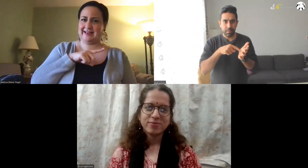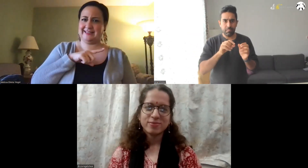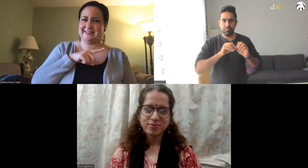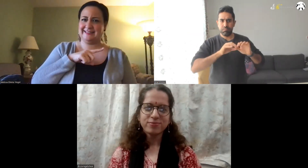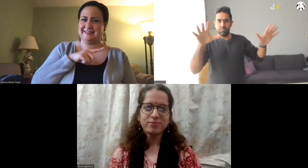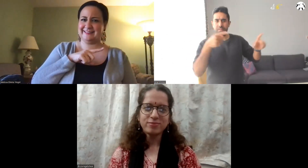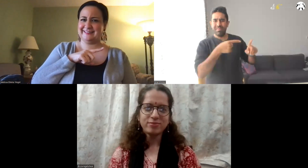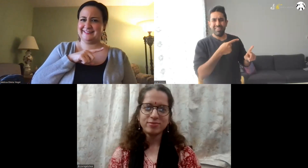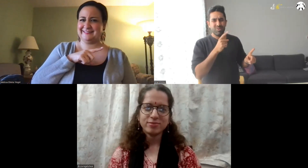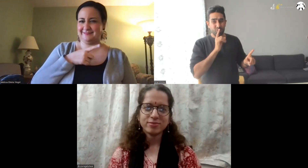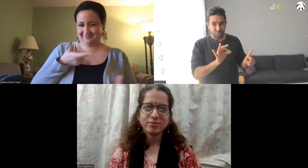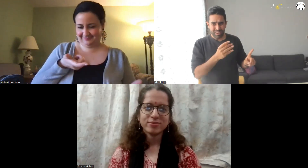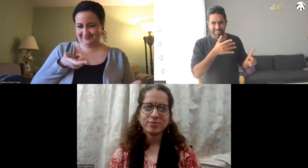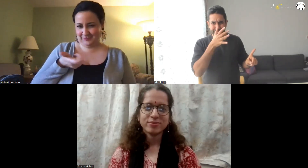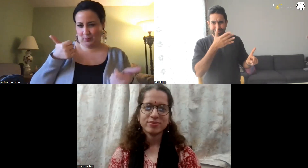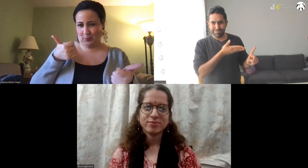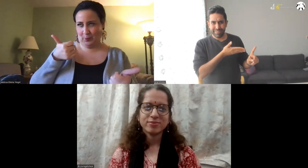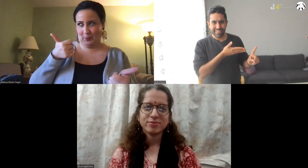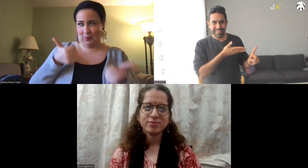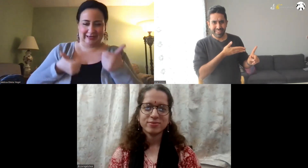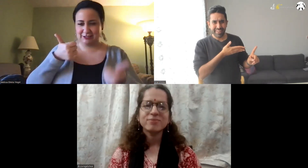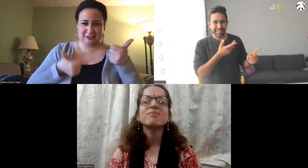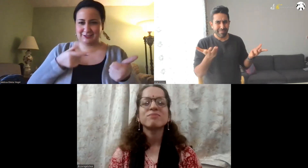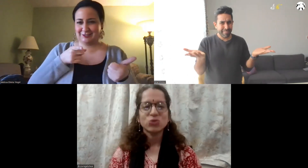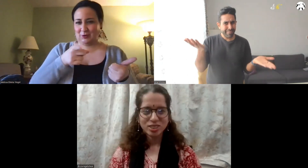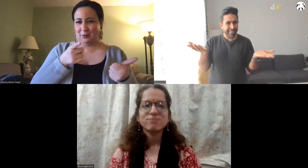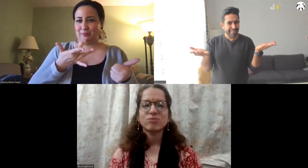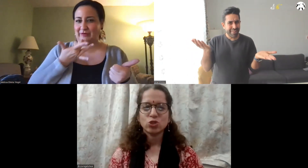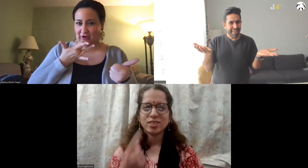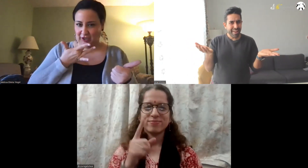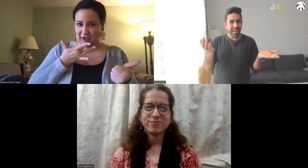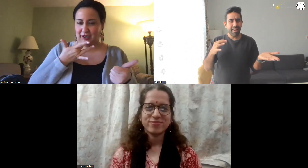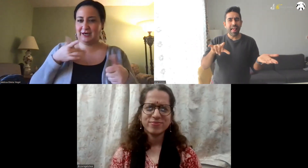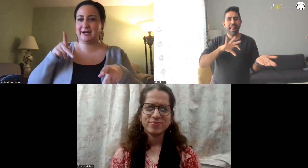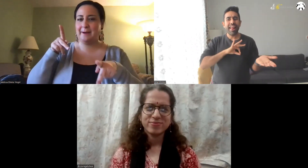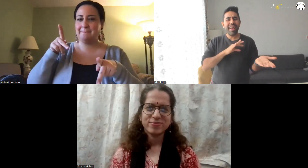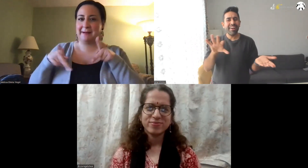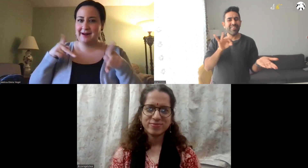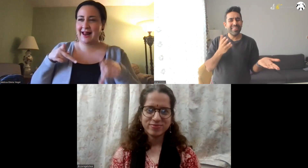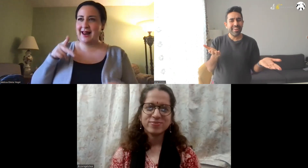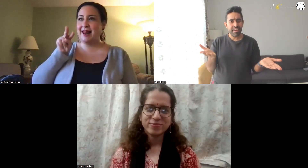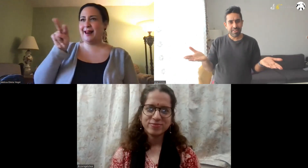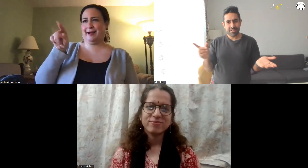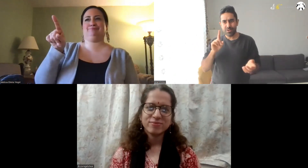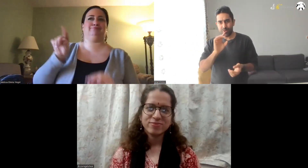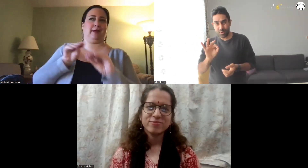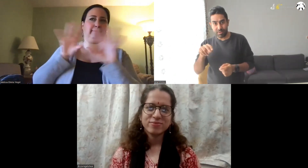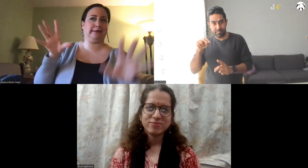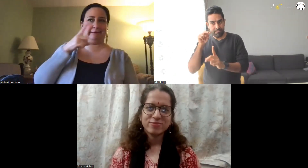using various kind of, because Instagram, there are so many filters and filters themselves are fake, right? So what do you want? You want